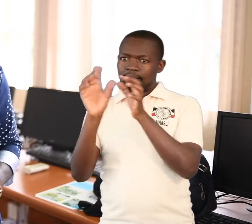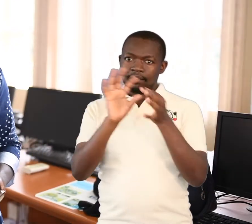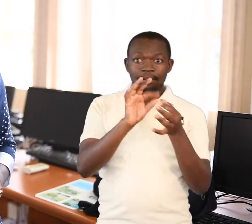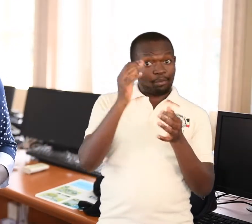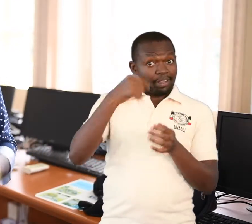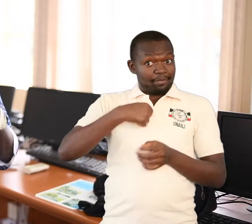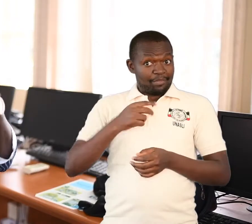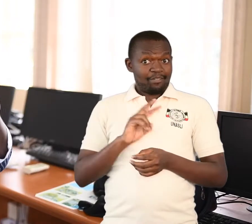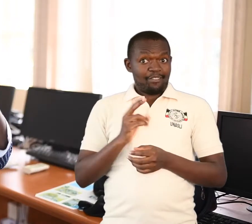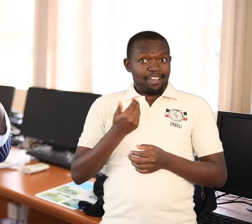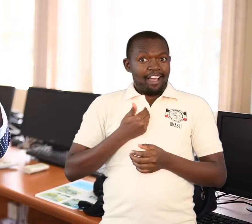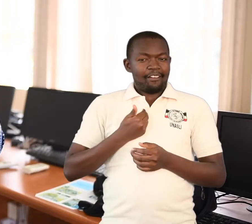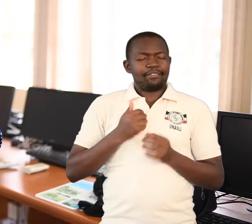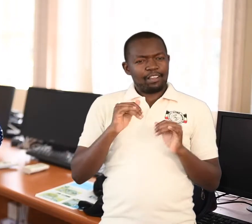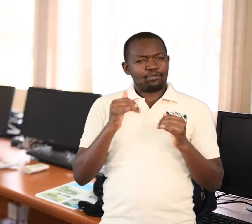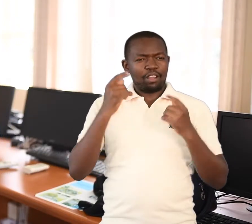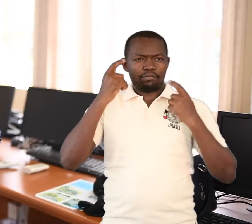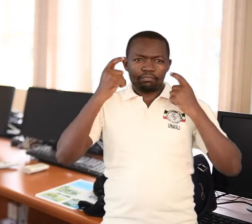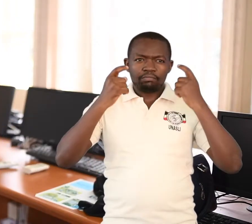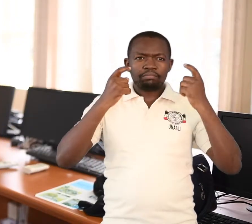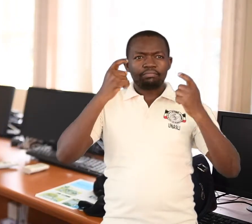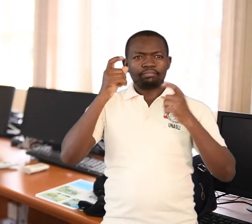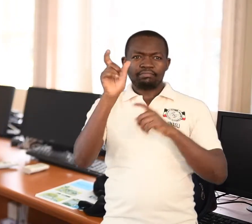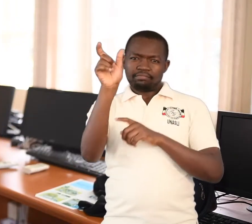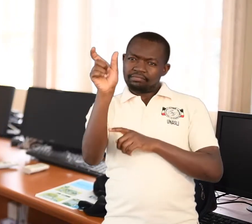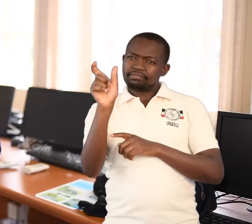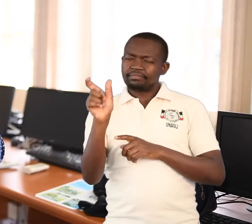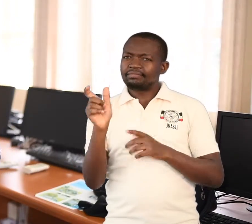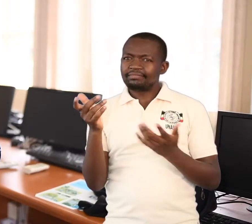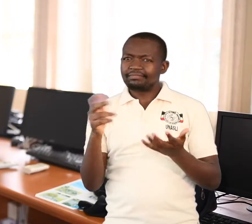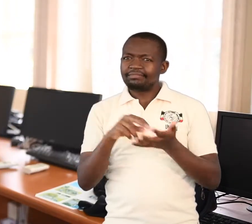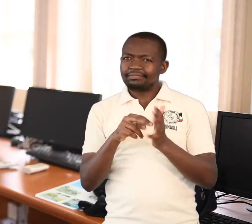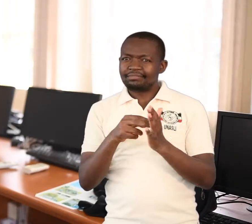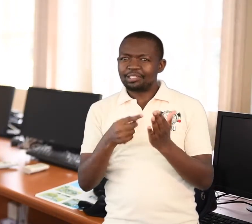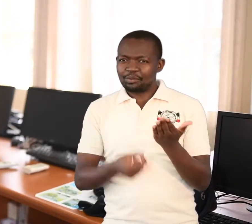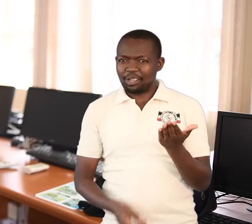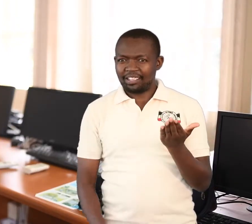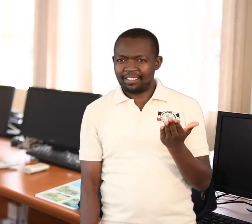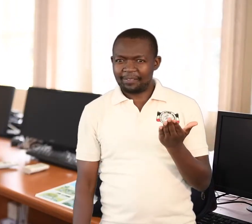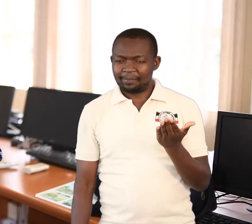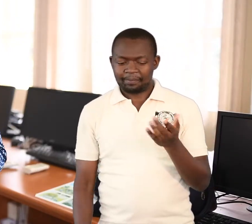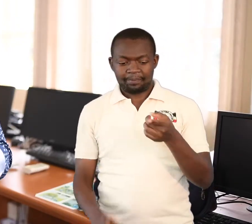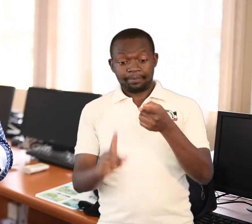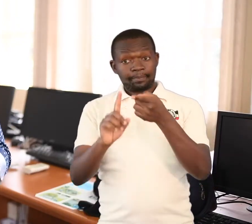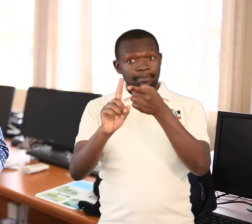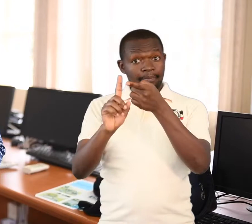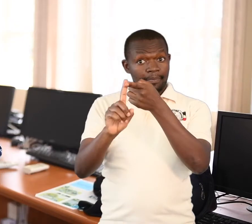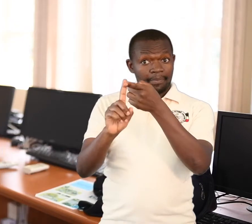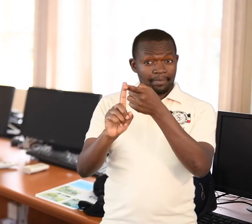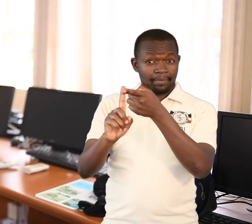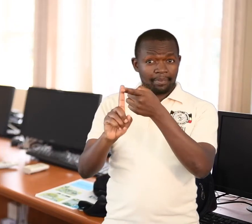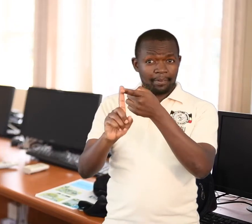tried to think of what these terms stand for. The first one,